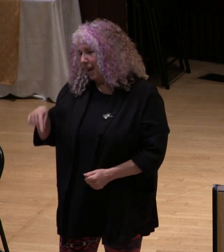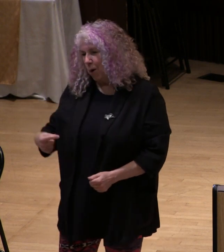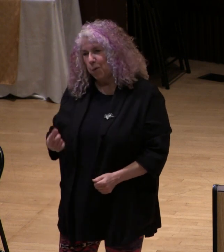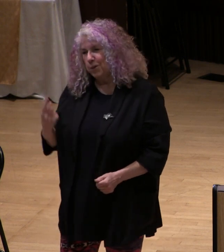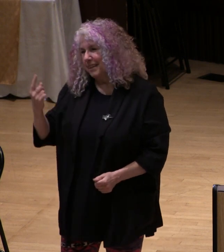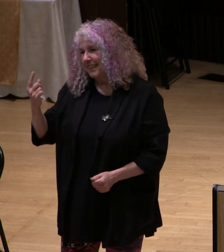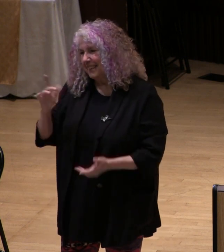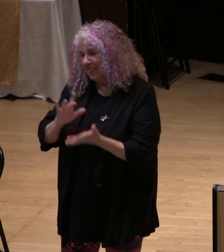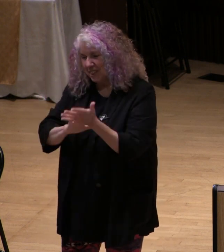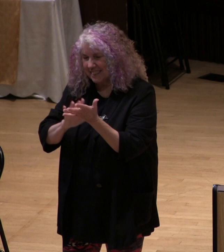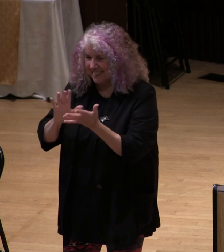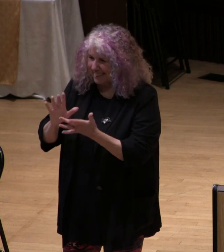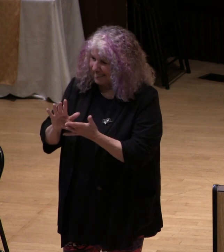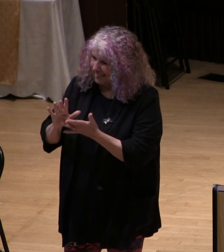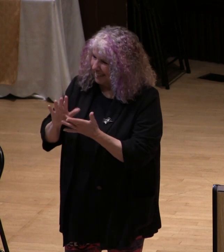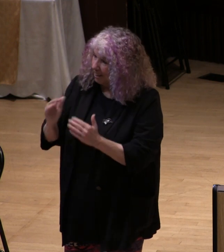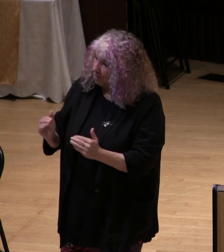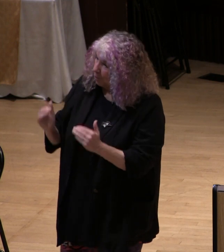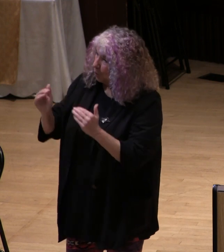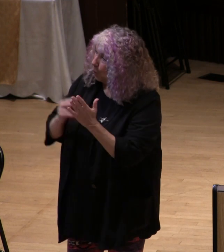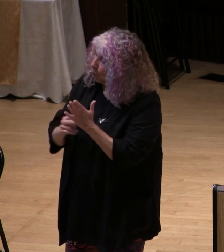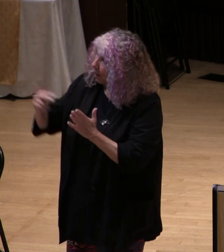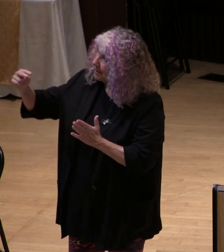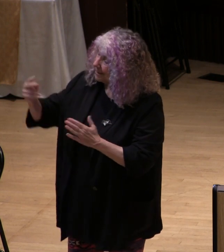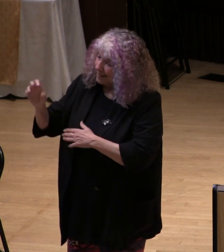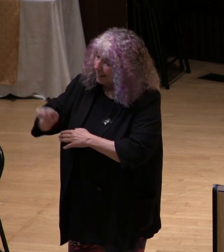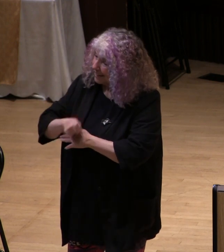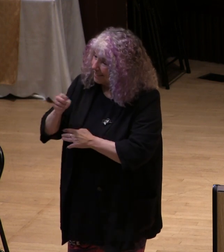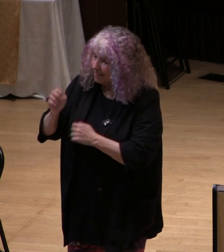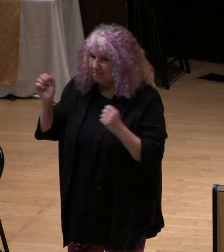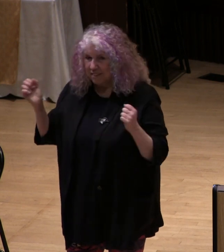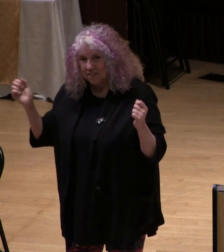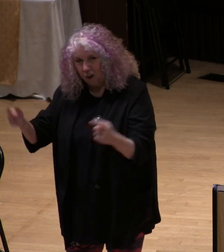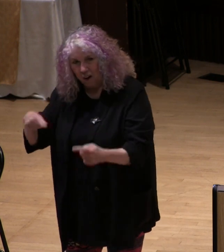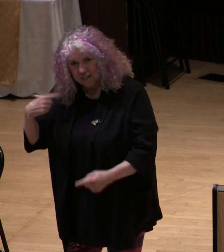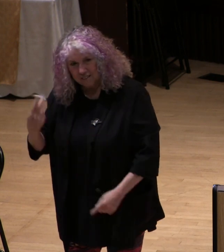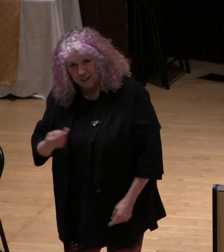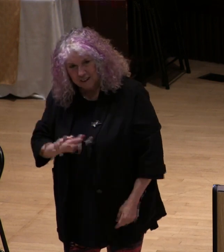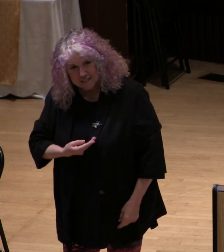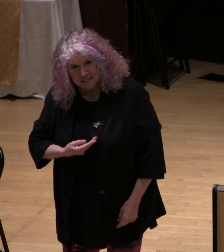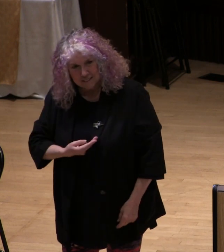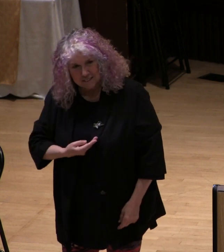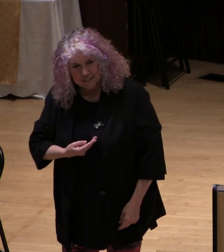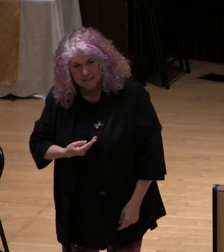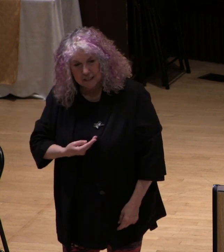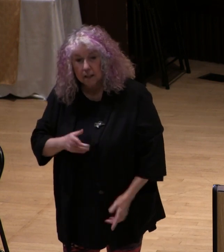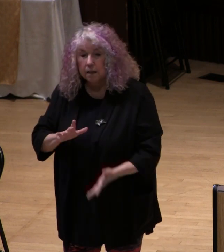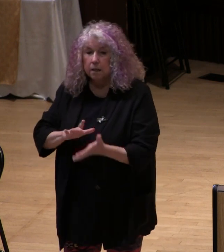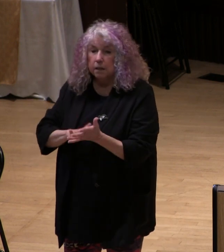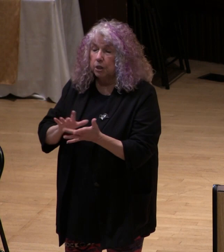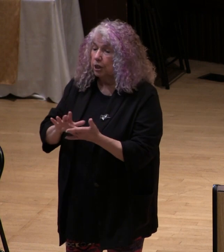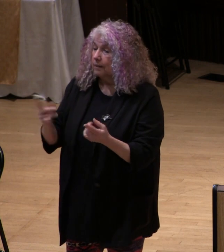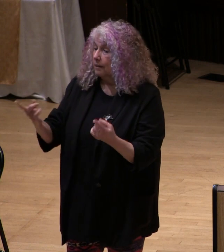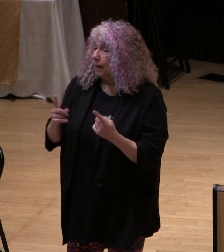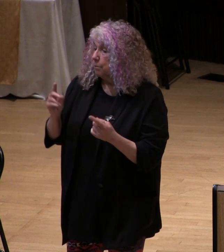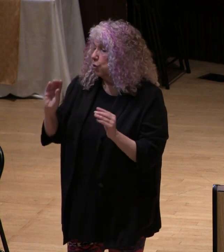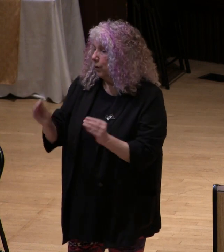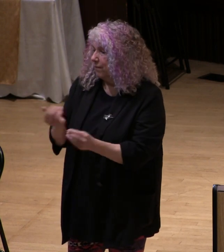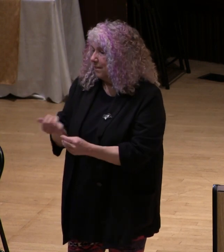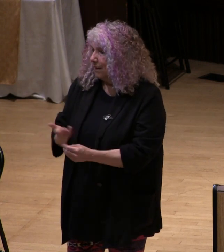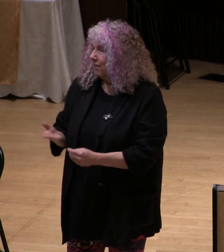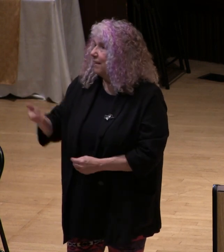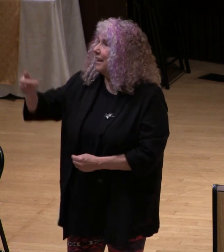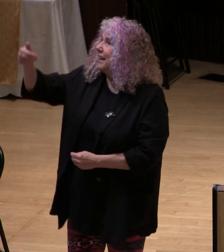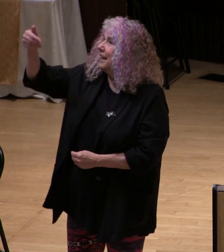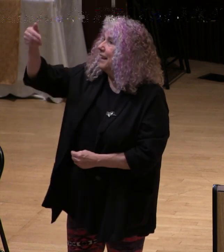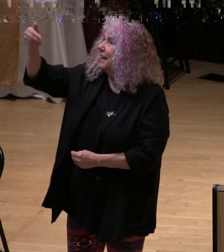just Jesus that rises on Easter. It is all of us. Jesus comes to give us everything that God